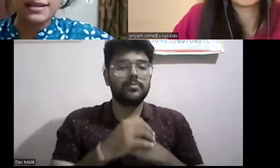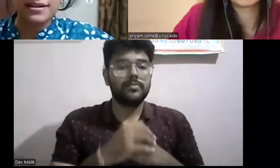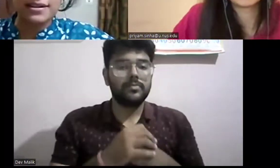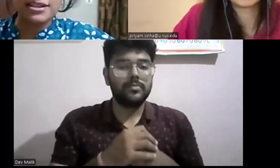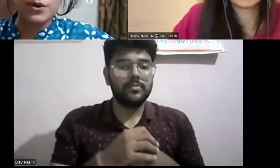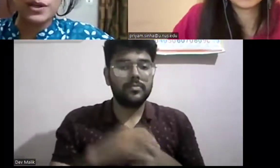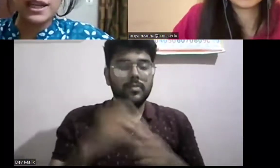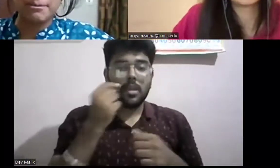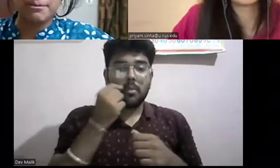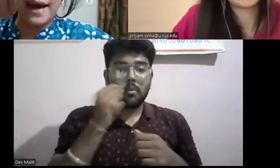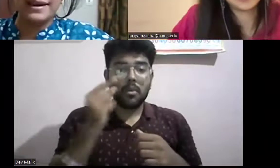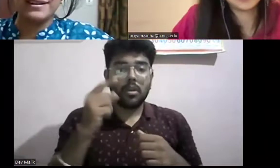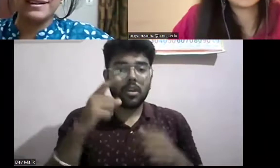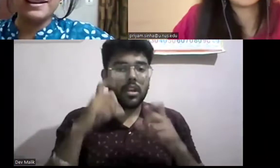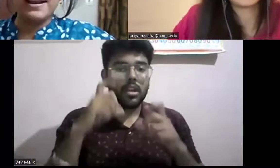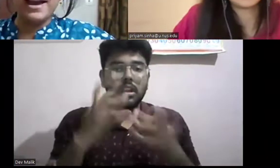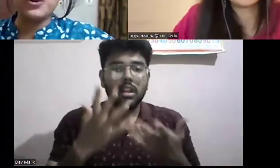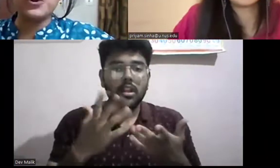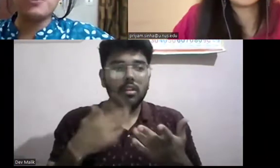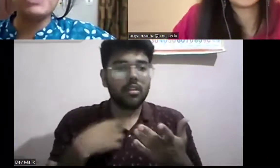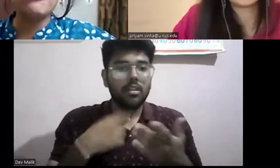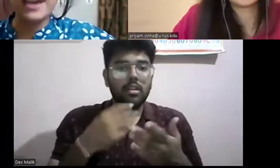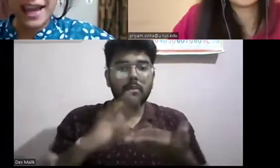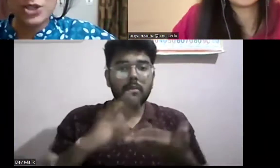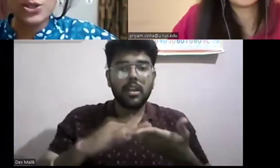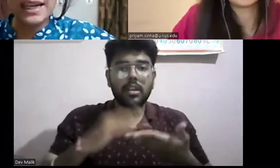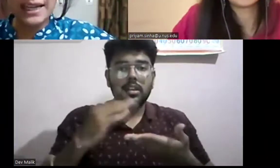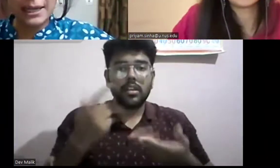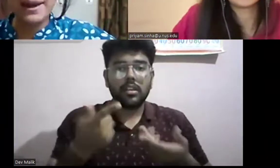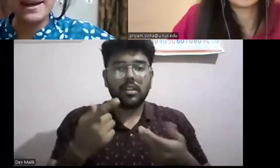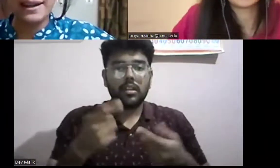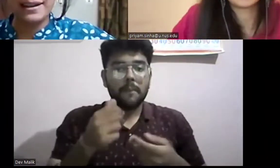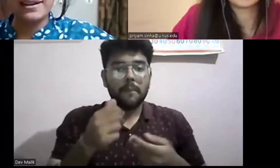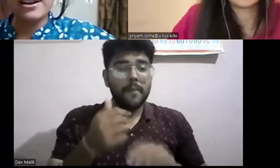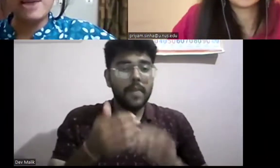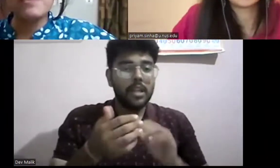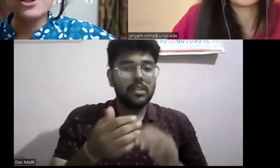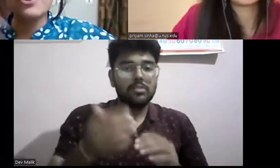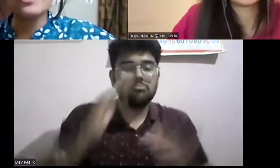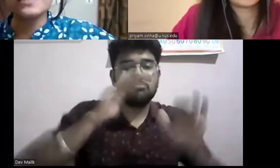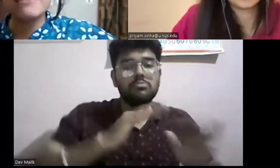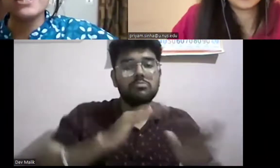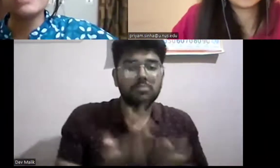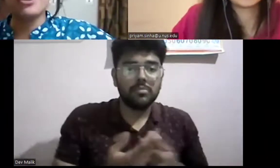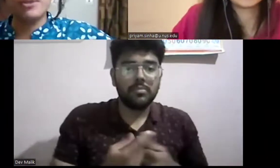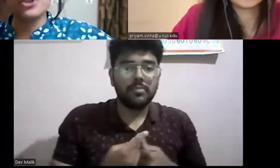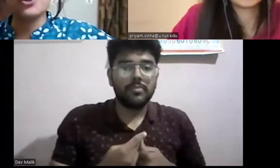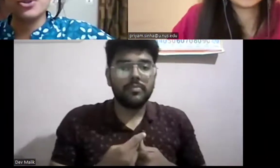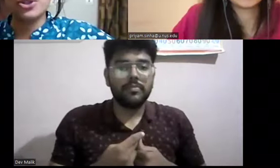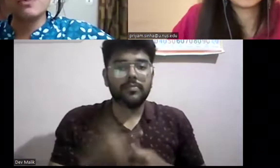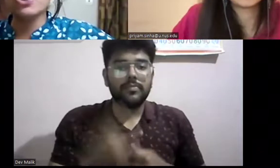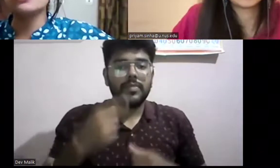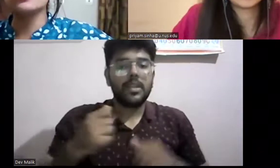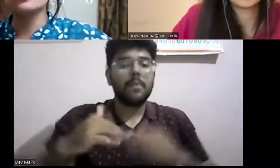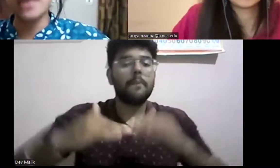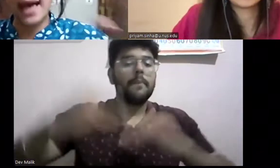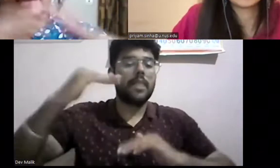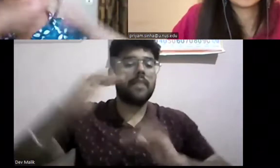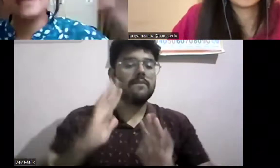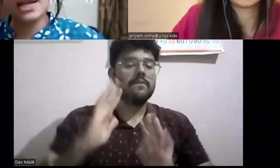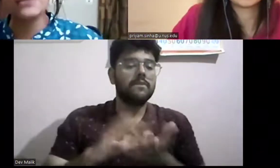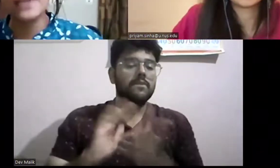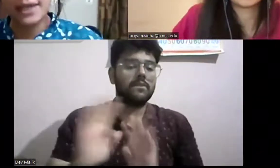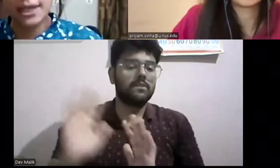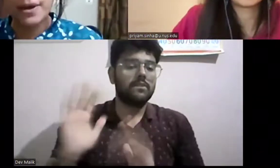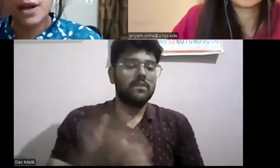her concerns about getting married and being financially independent, comes across as a very privileged position, because she has